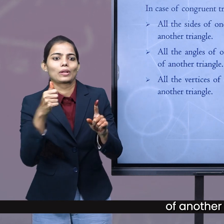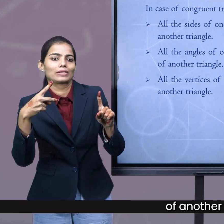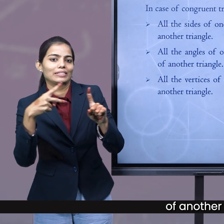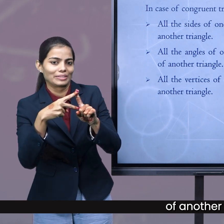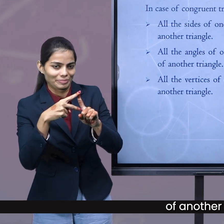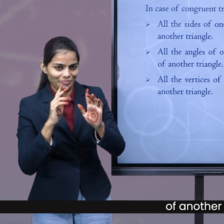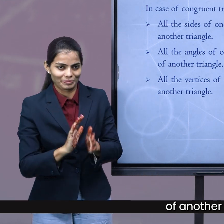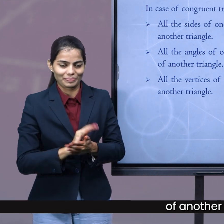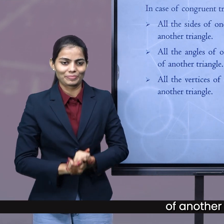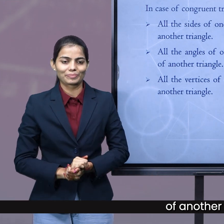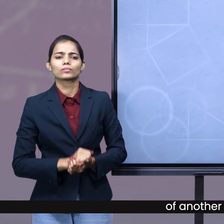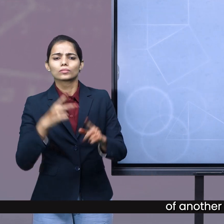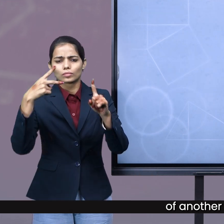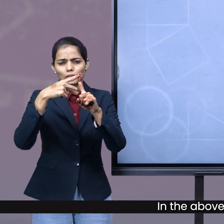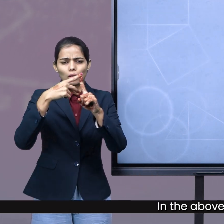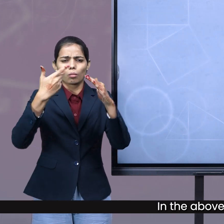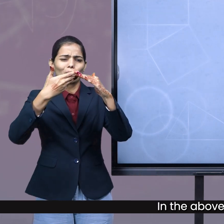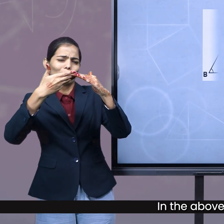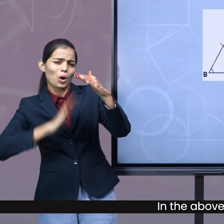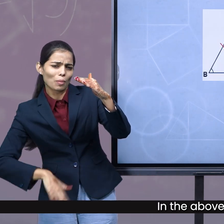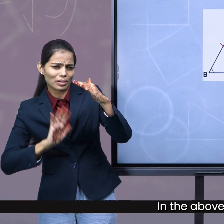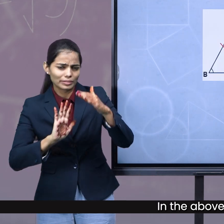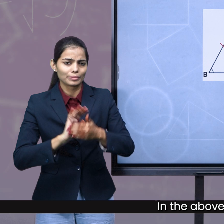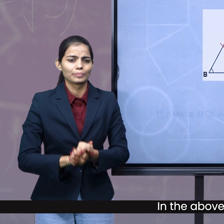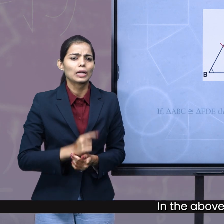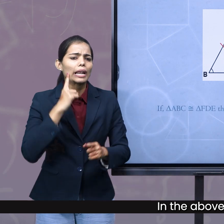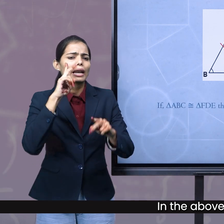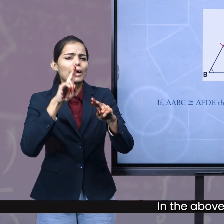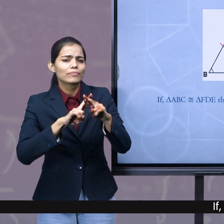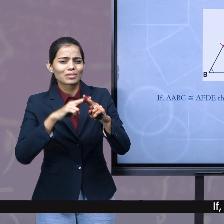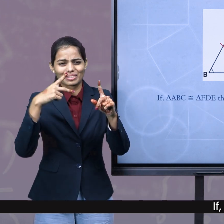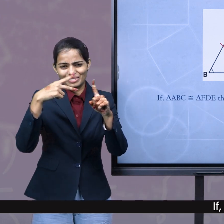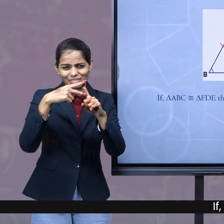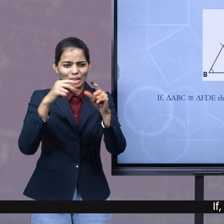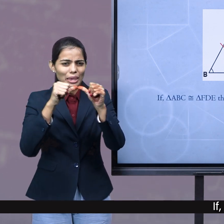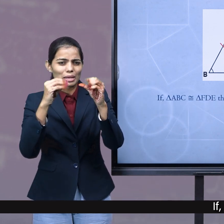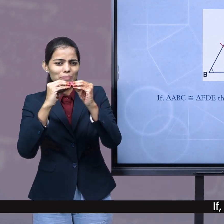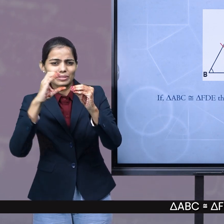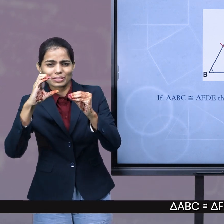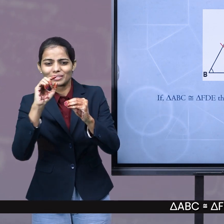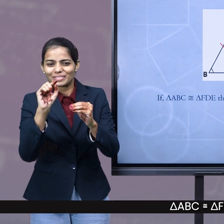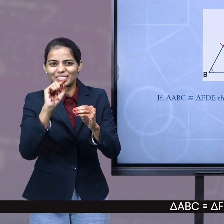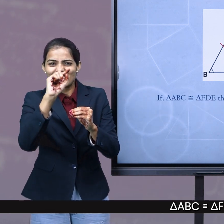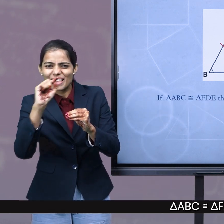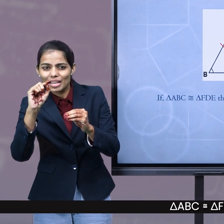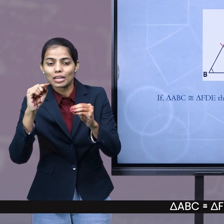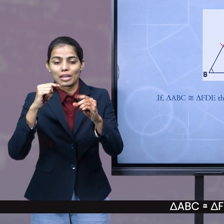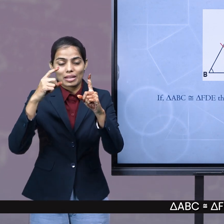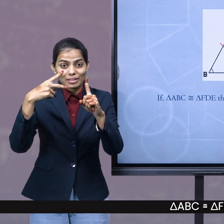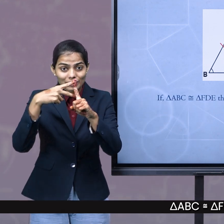triangle. In the above triangles, if triangle ABC is